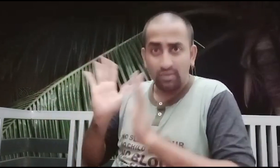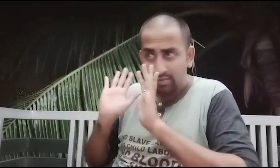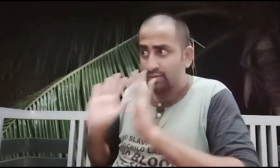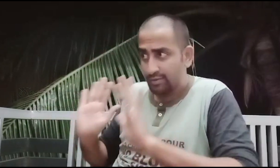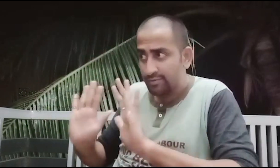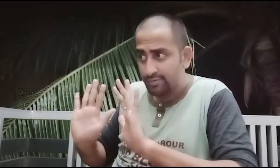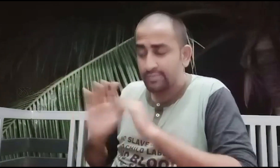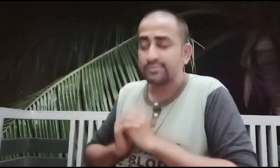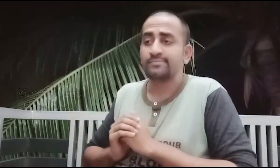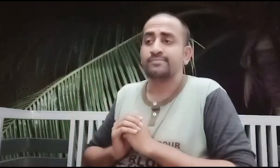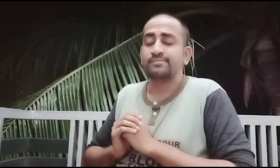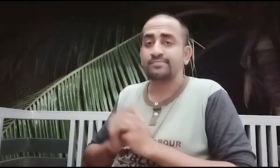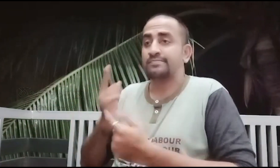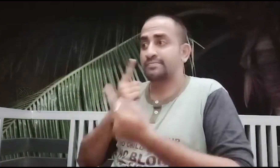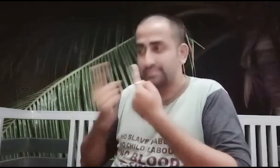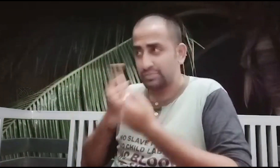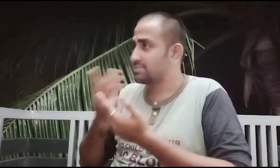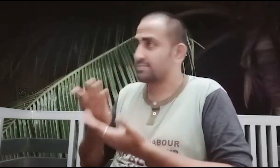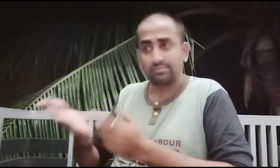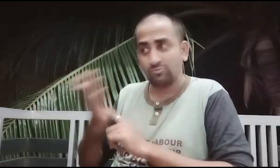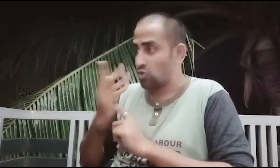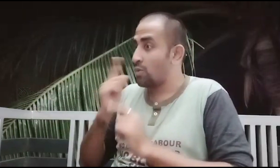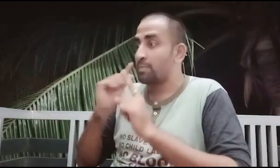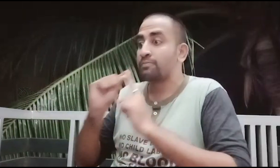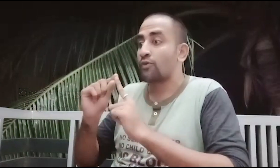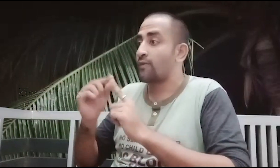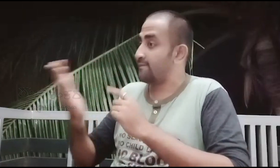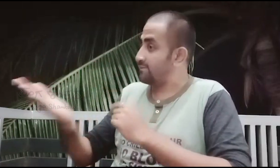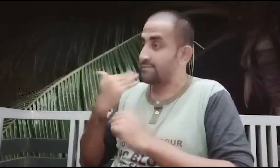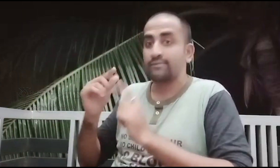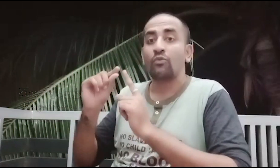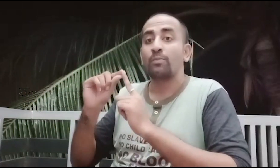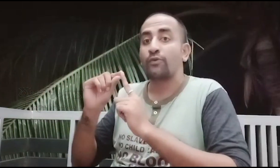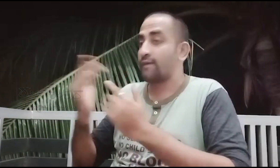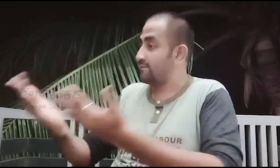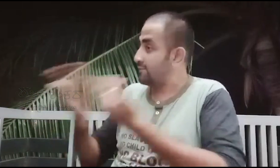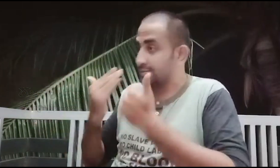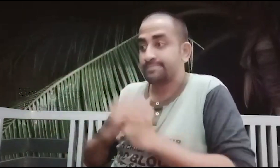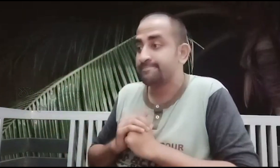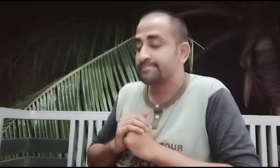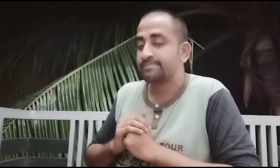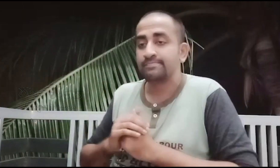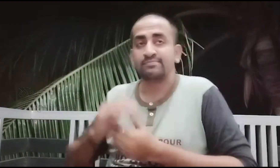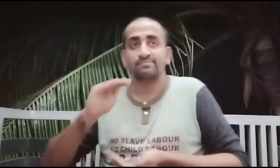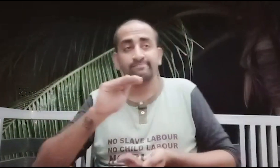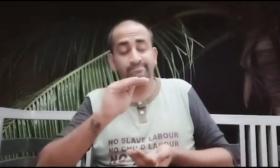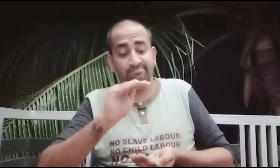Does the duck make golden eggs? "Can I check? Give us proof that the duck gives golden